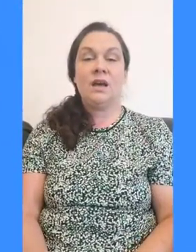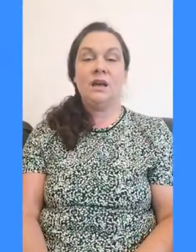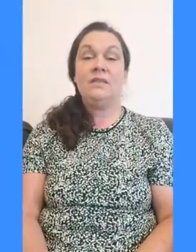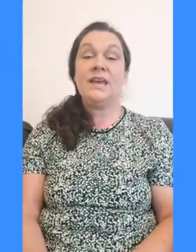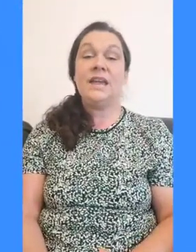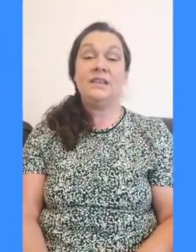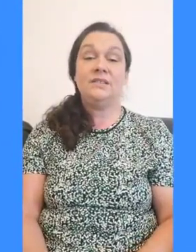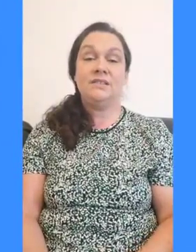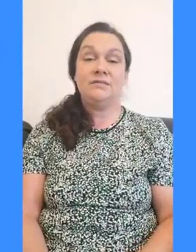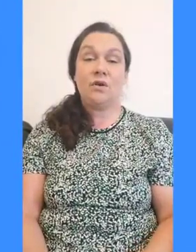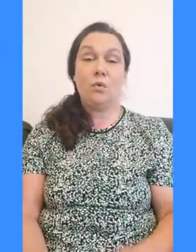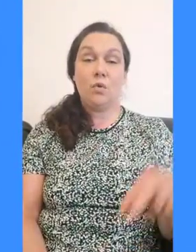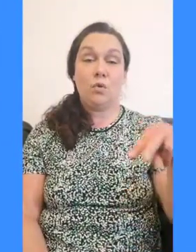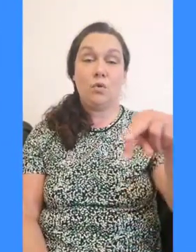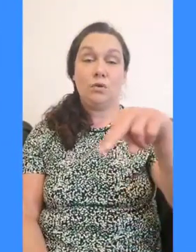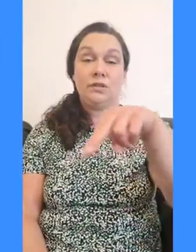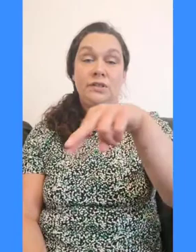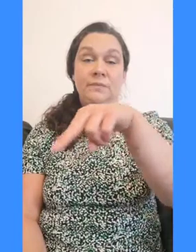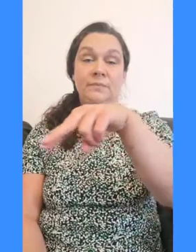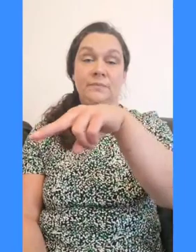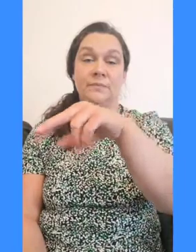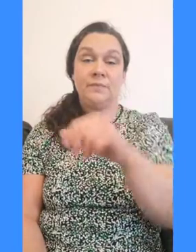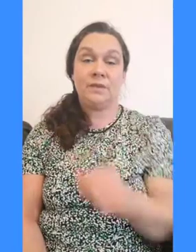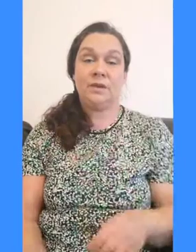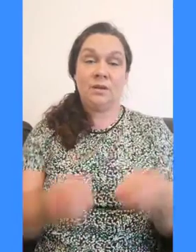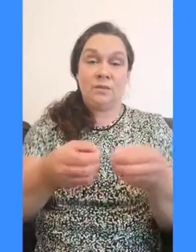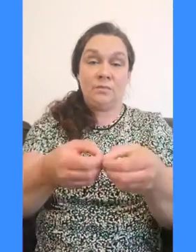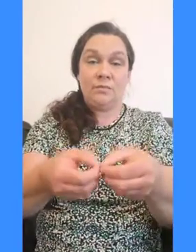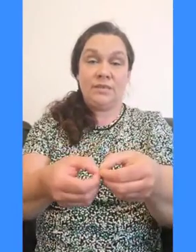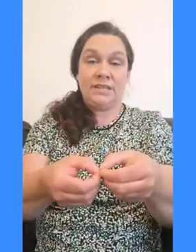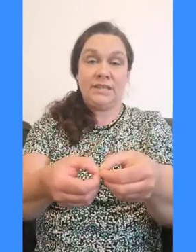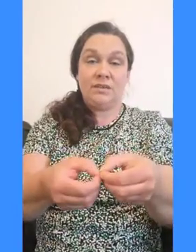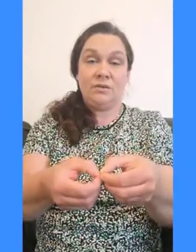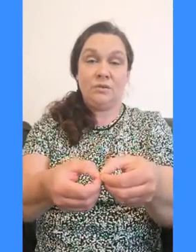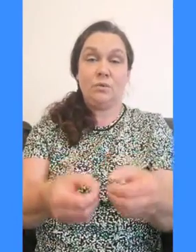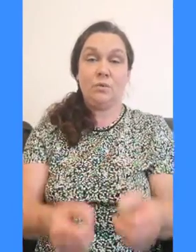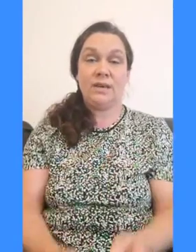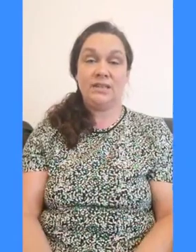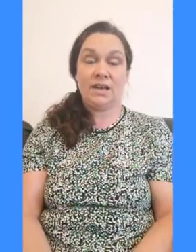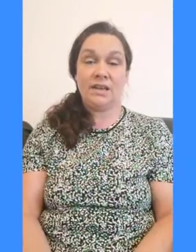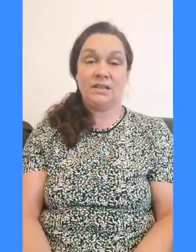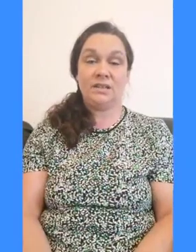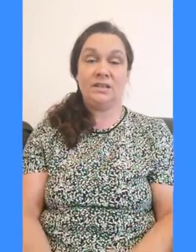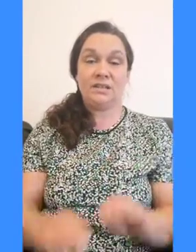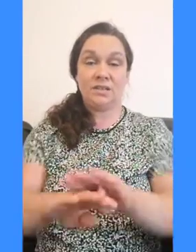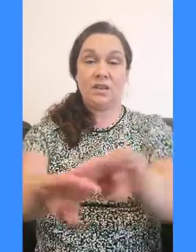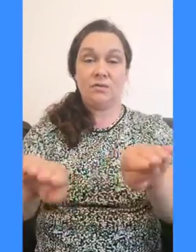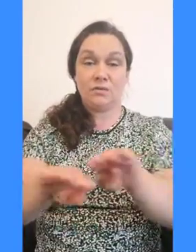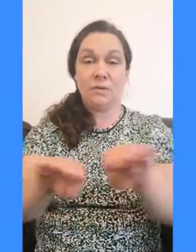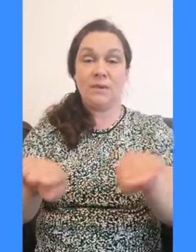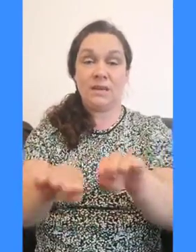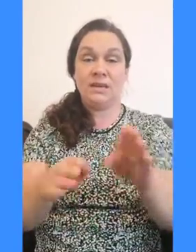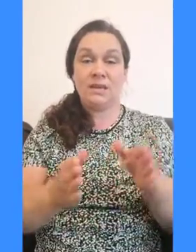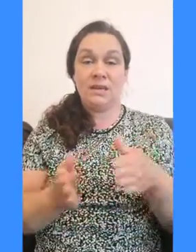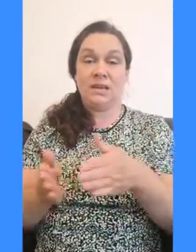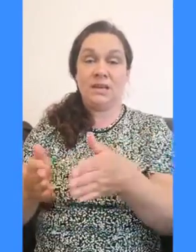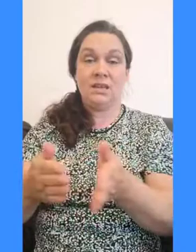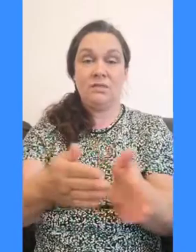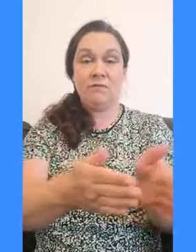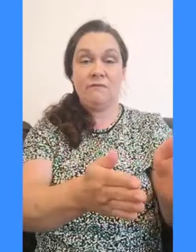At the end of our walks, Buddy always likes to go swimming in the river,